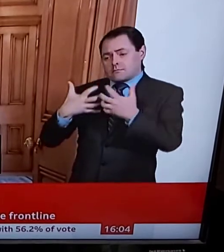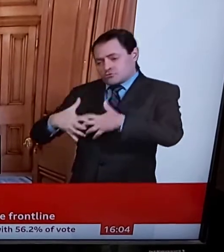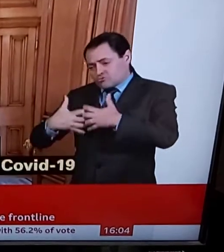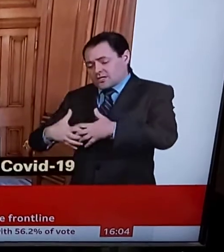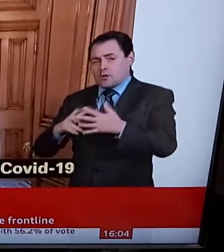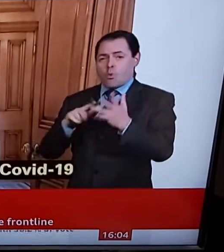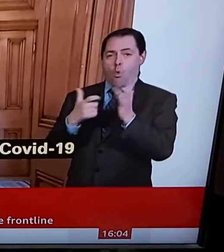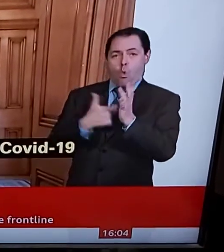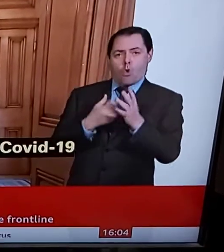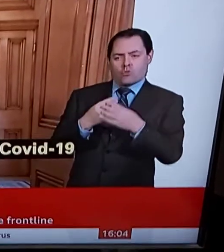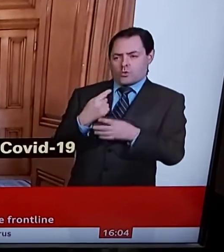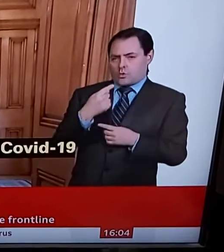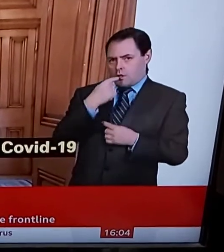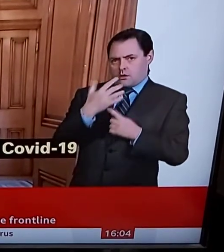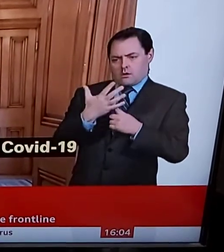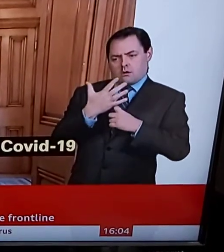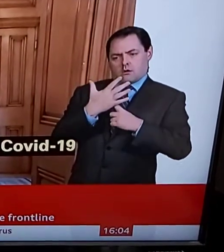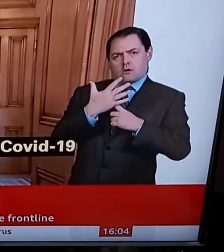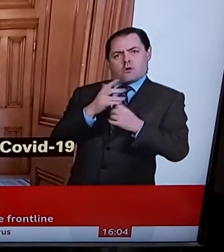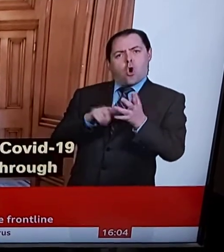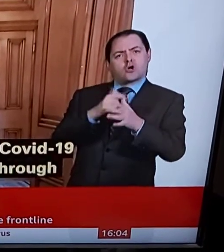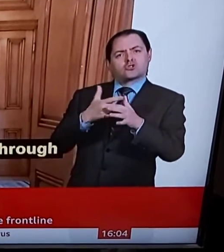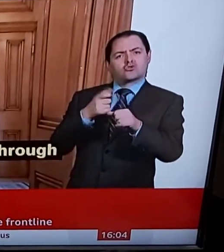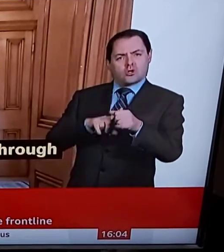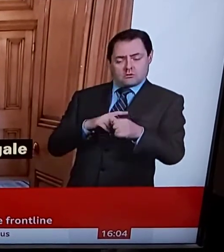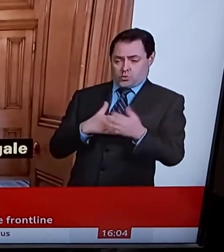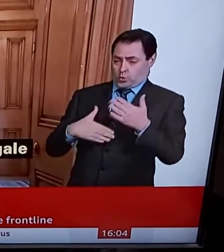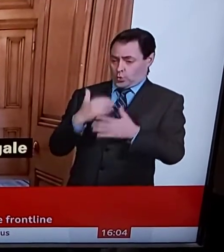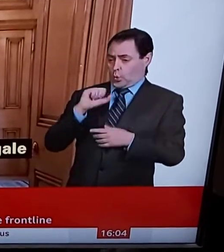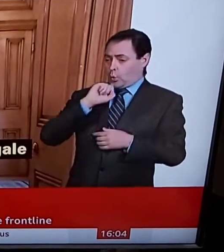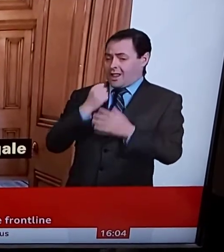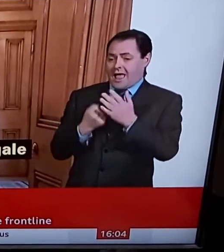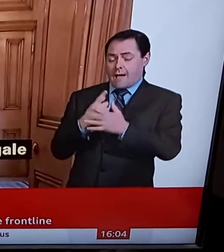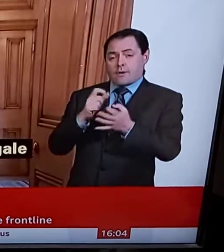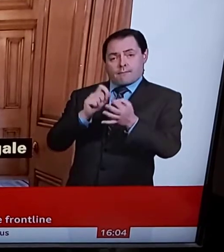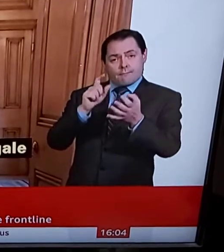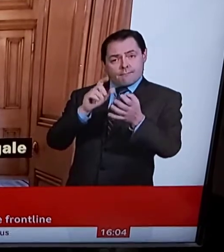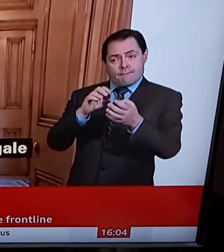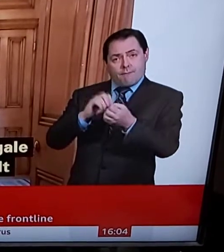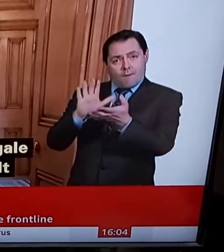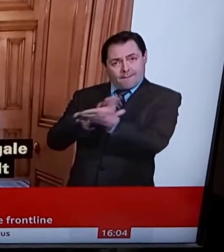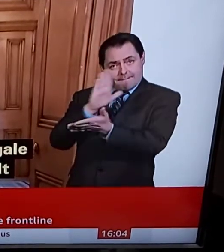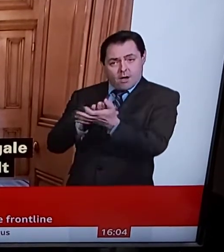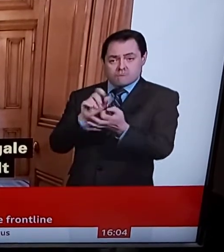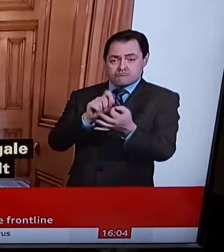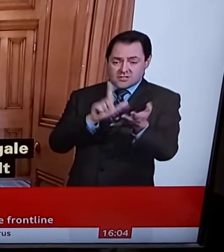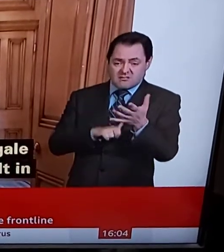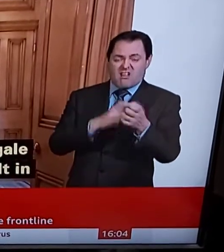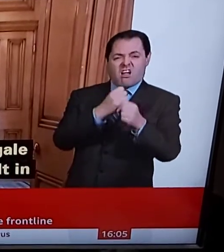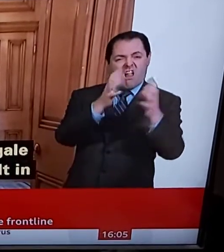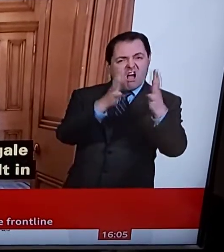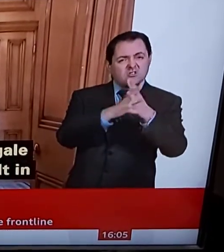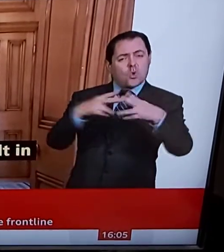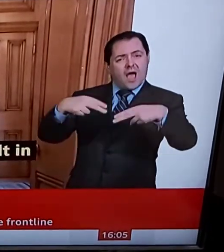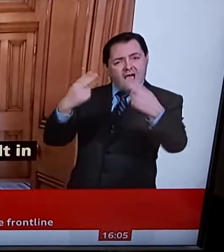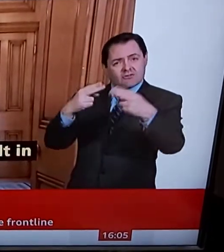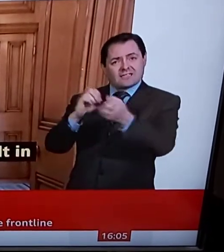Nightingale hospitals are due to be built in Birmingham, Bristol, Cardiff, Belfast, Glasgow, Harrogate and